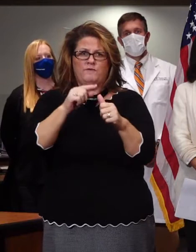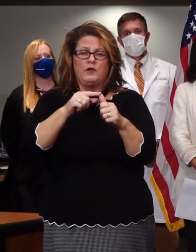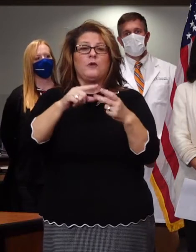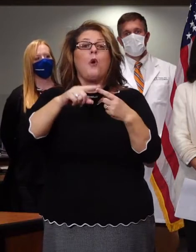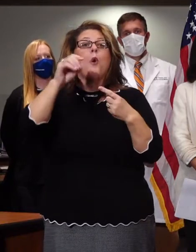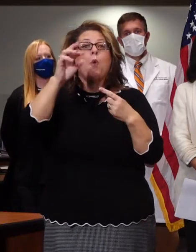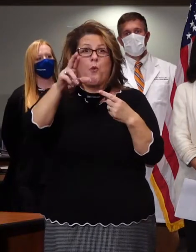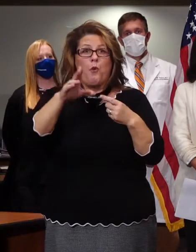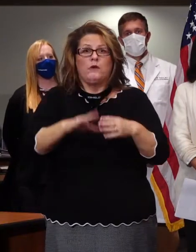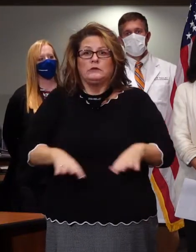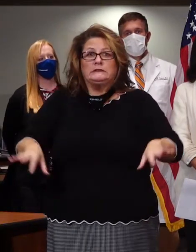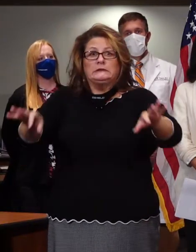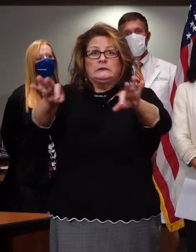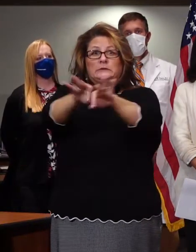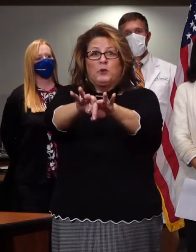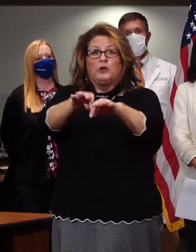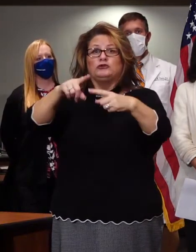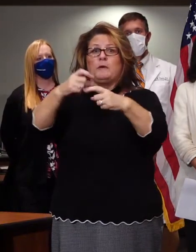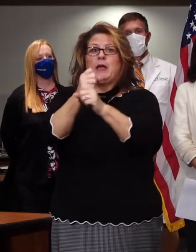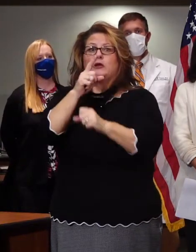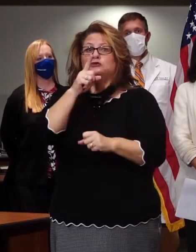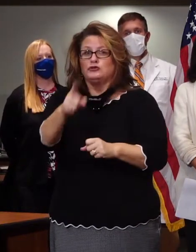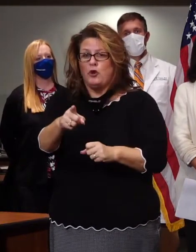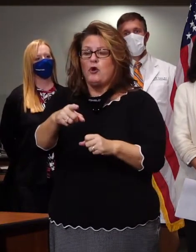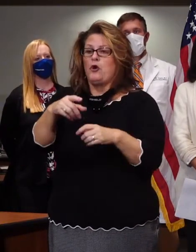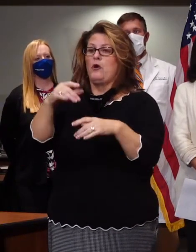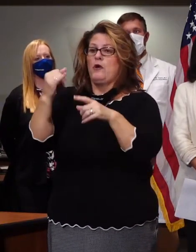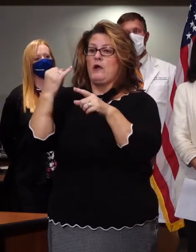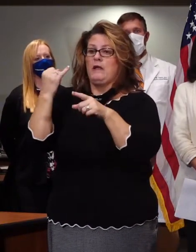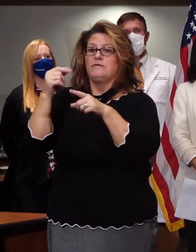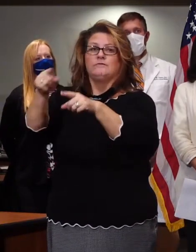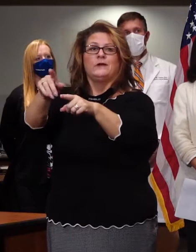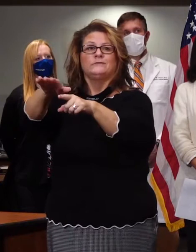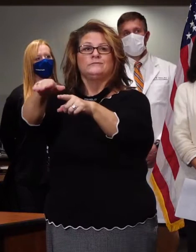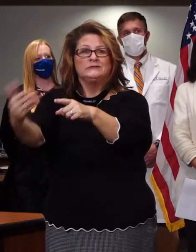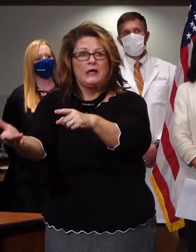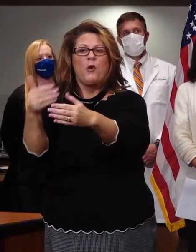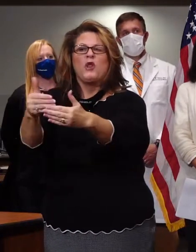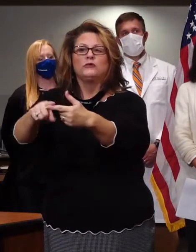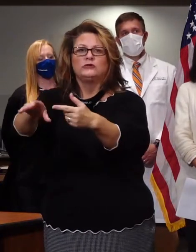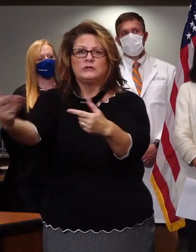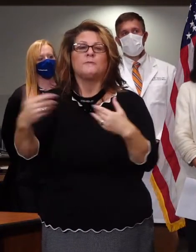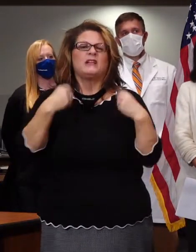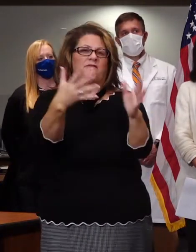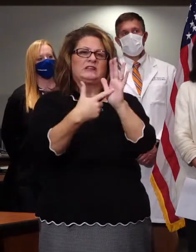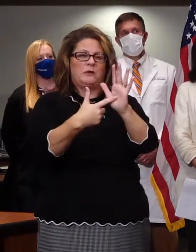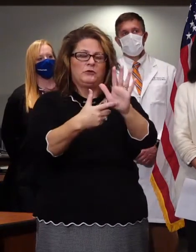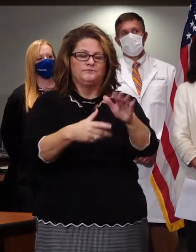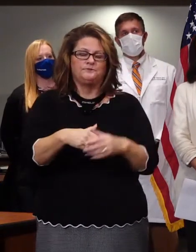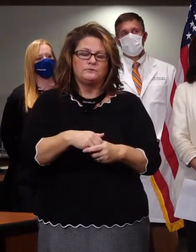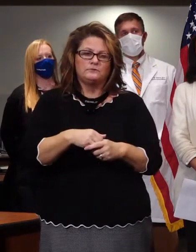to preventing mortality of others. Some examples are, and there are a lot of them, I'll read them slowly, but these